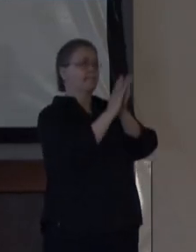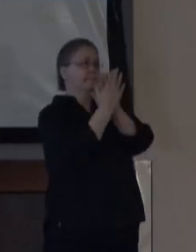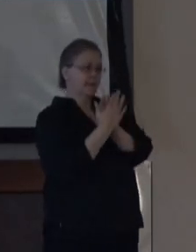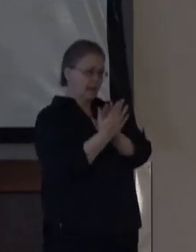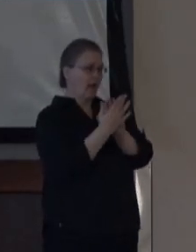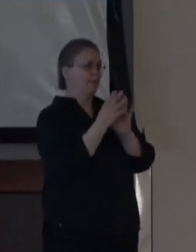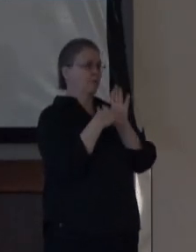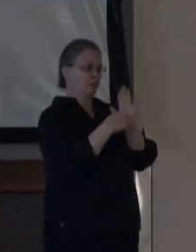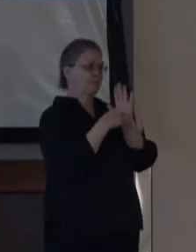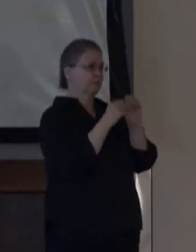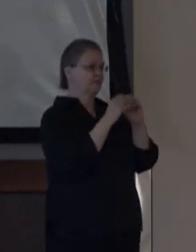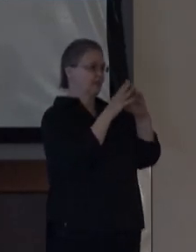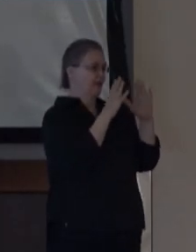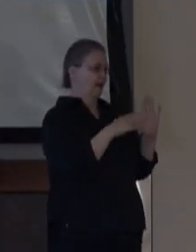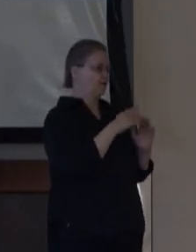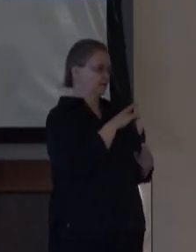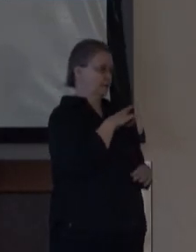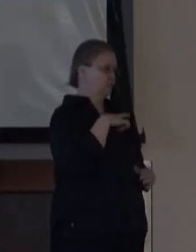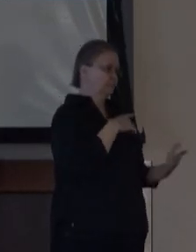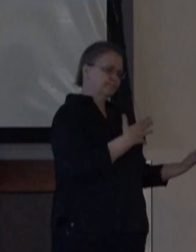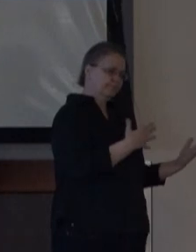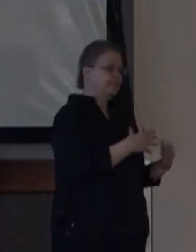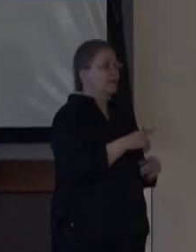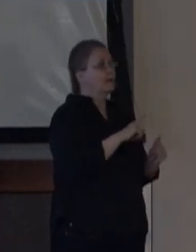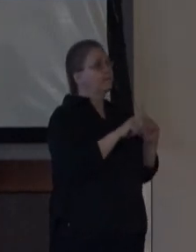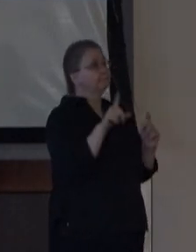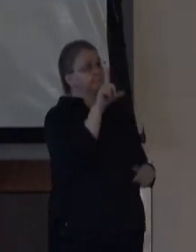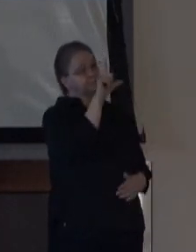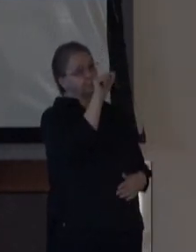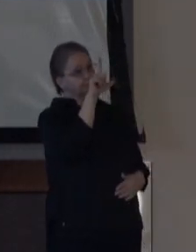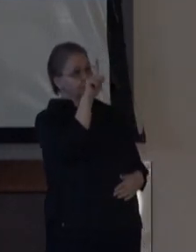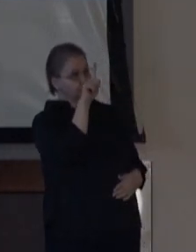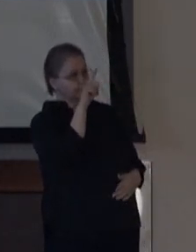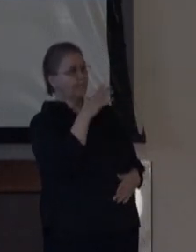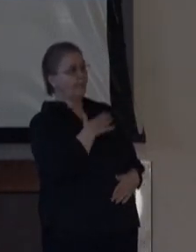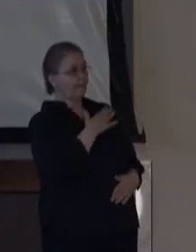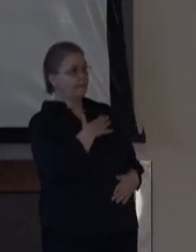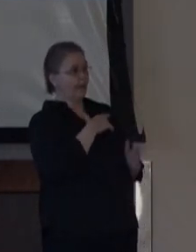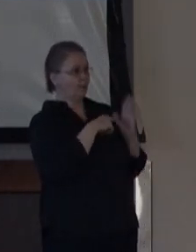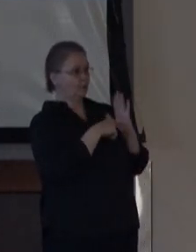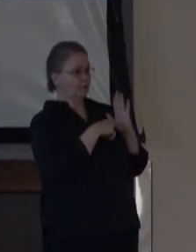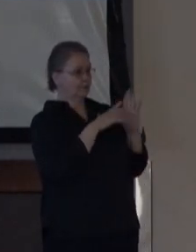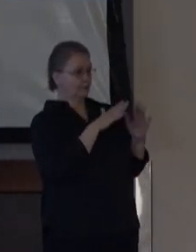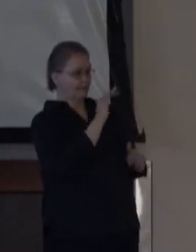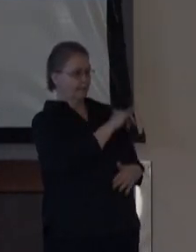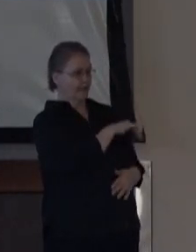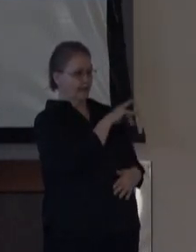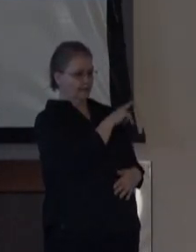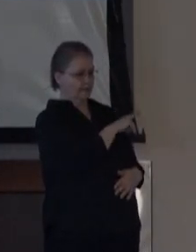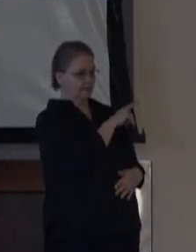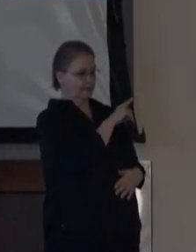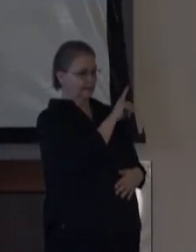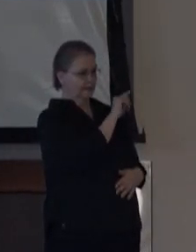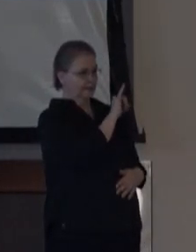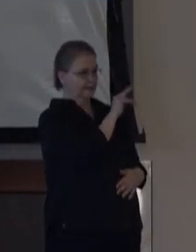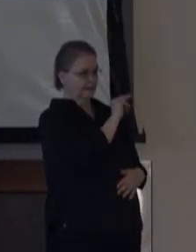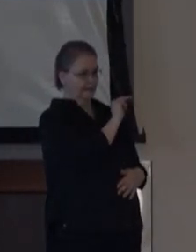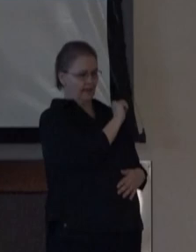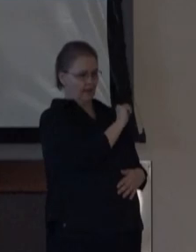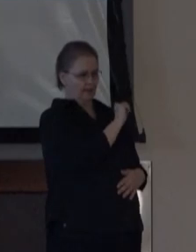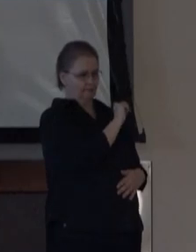Oregon legislature. But it was in 2021 when my representative at the time, State Representative Tina